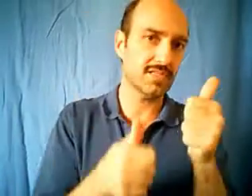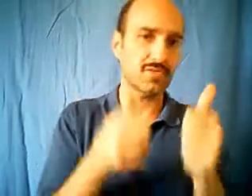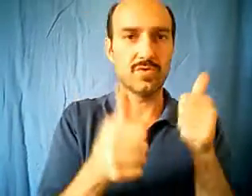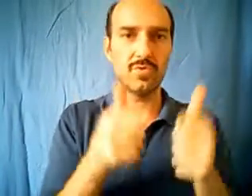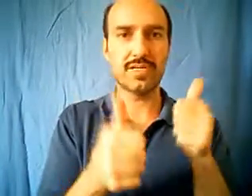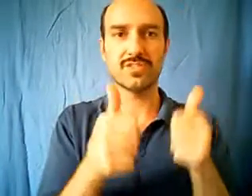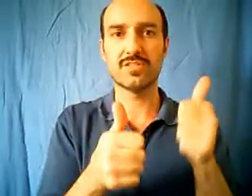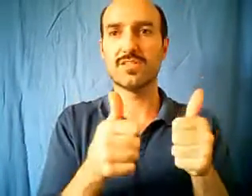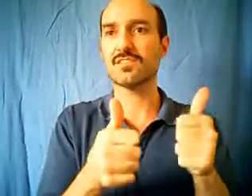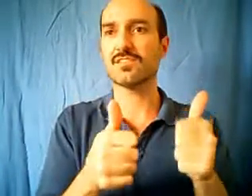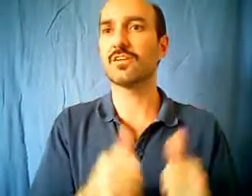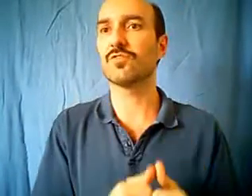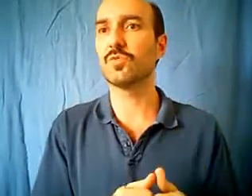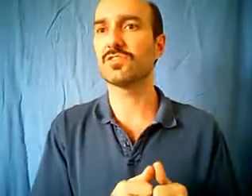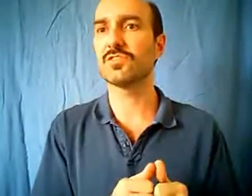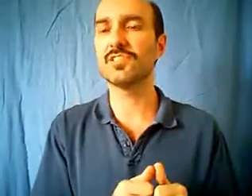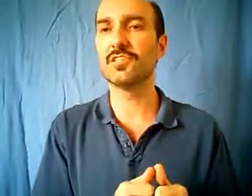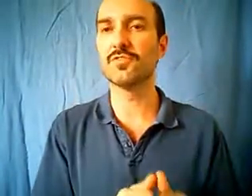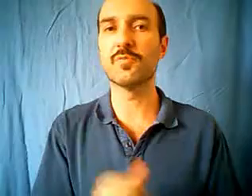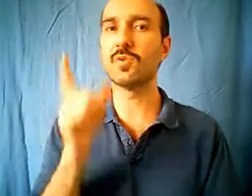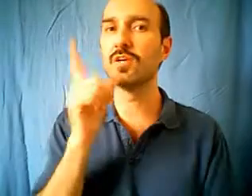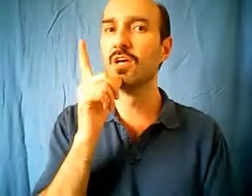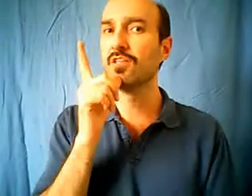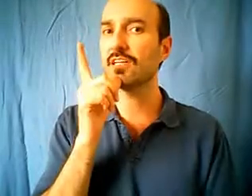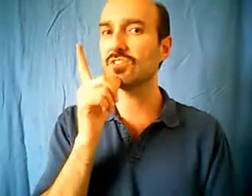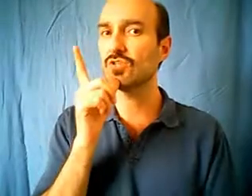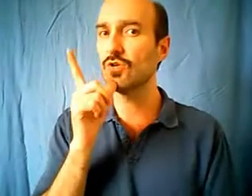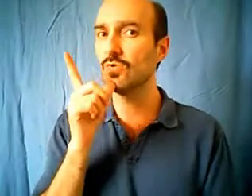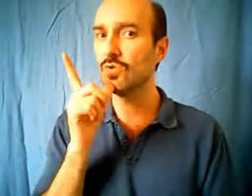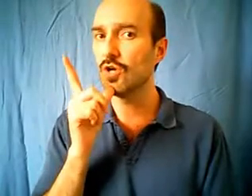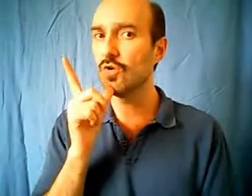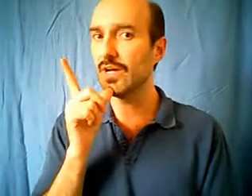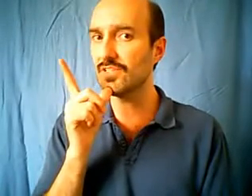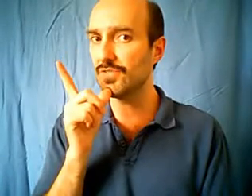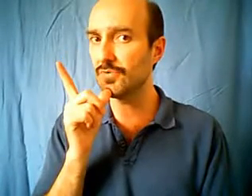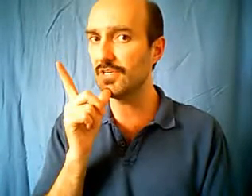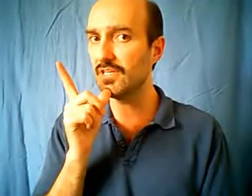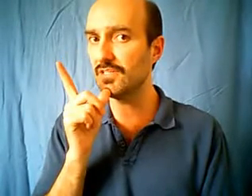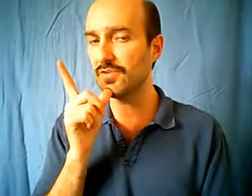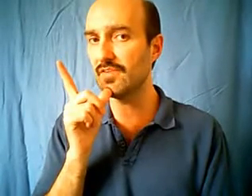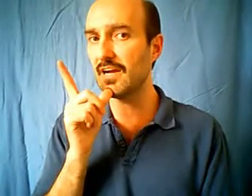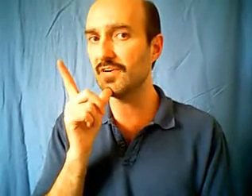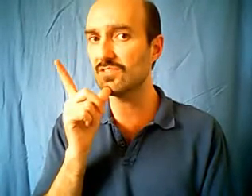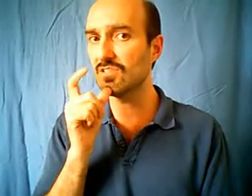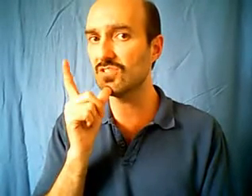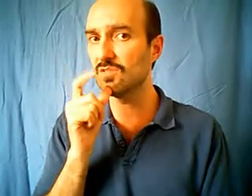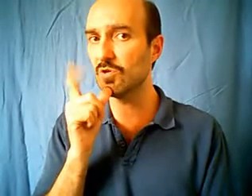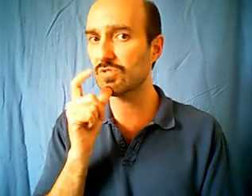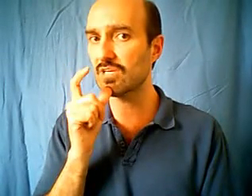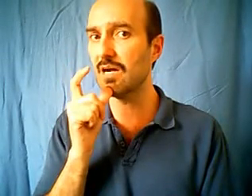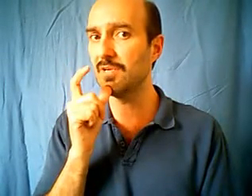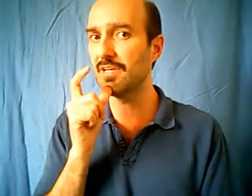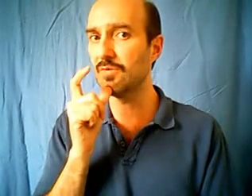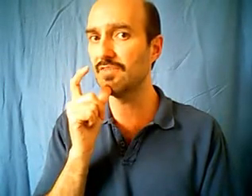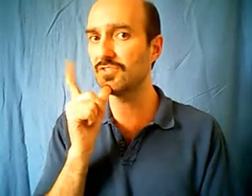one? Which. That's the sign for which. They're easy to remember. Next is who. Who has 3 different variants. This is the most common, I would venture to